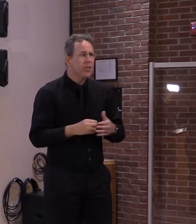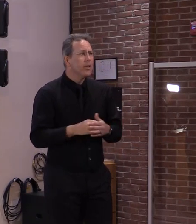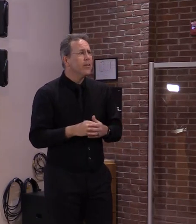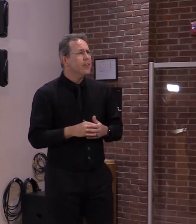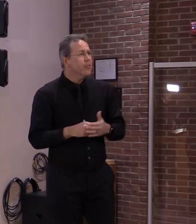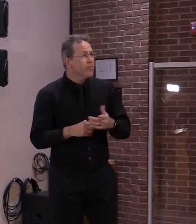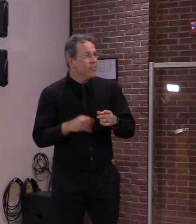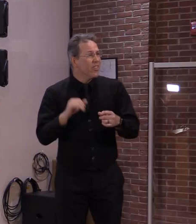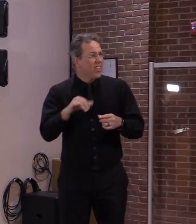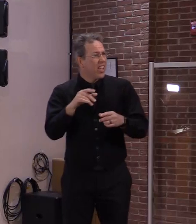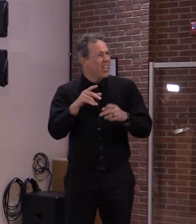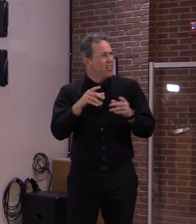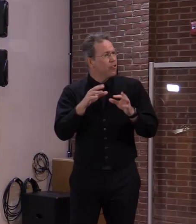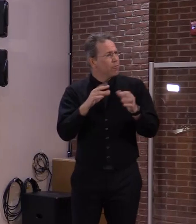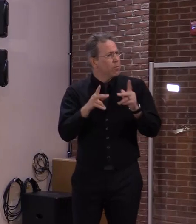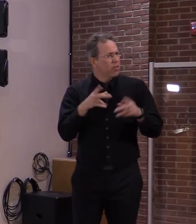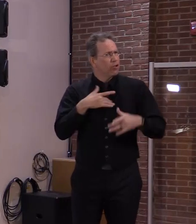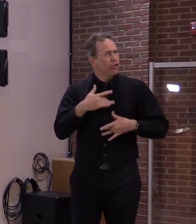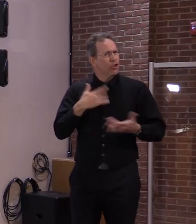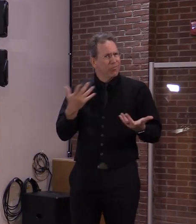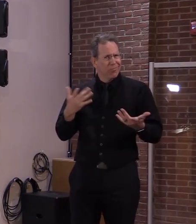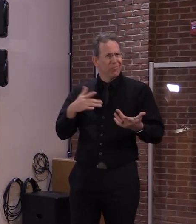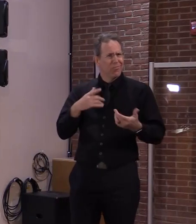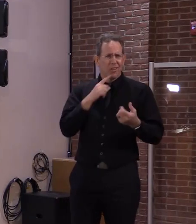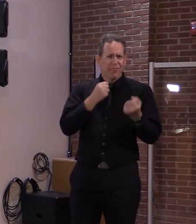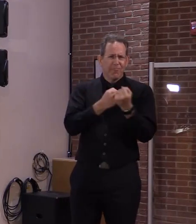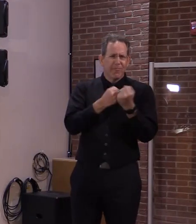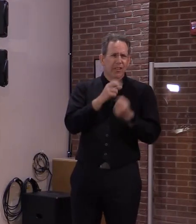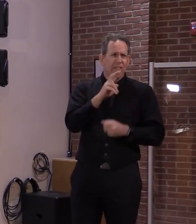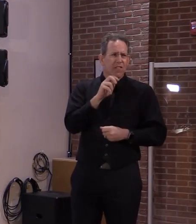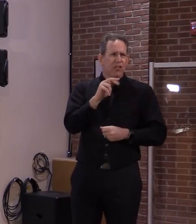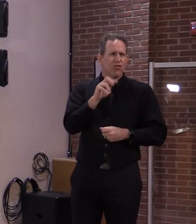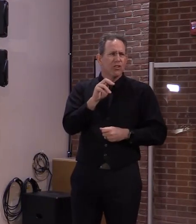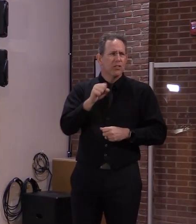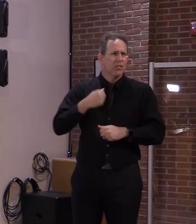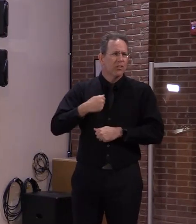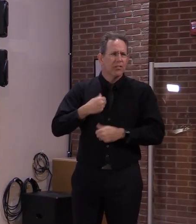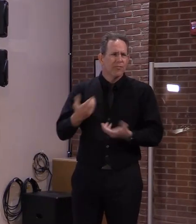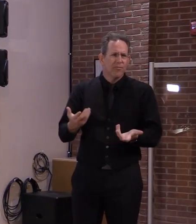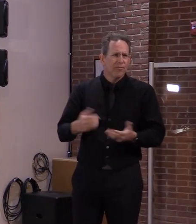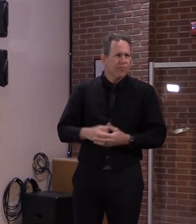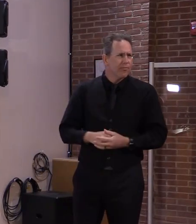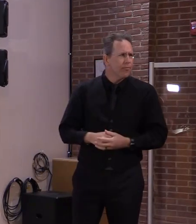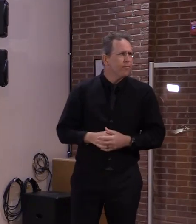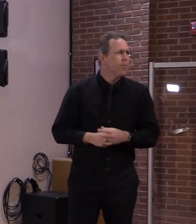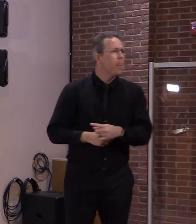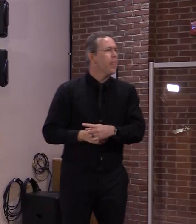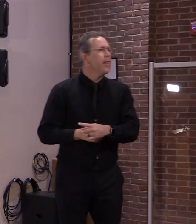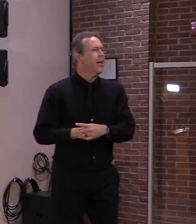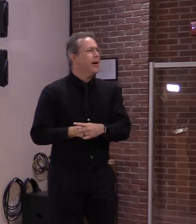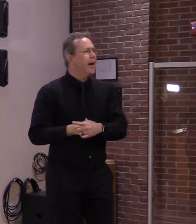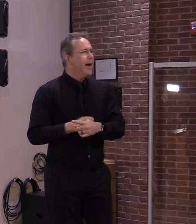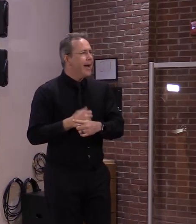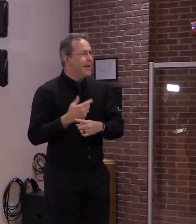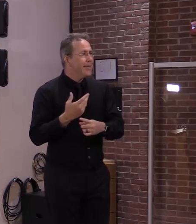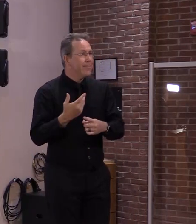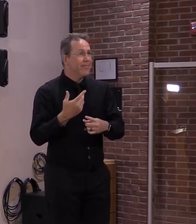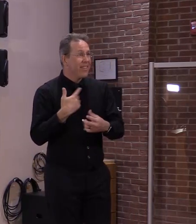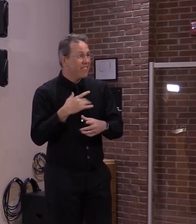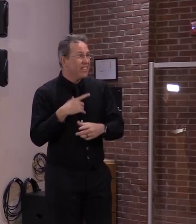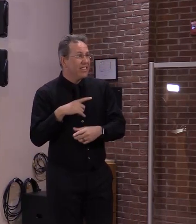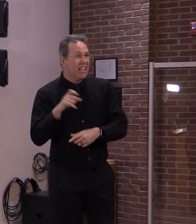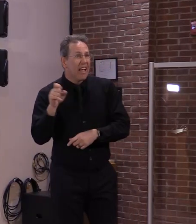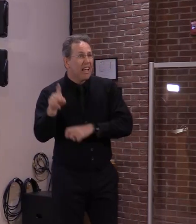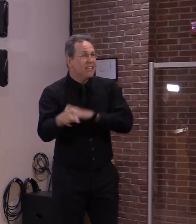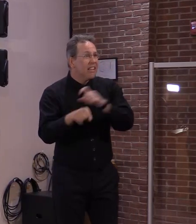grasp what the situation is. Yeah, I don't know, Mike. It's probably a better question for them individually. I never